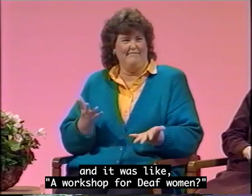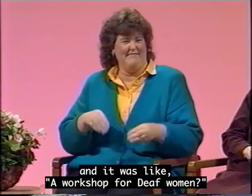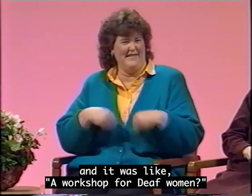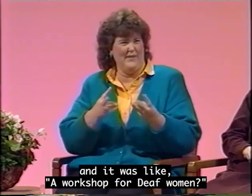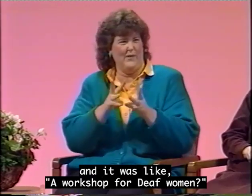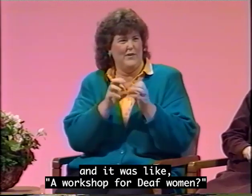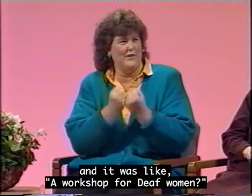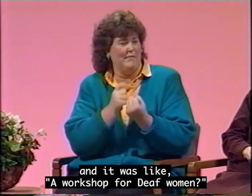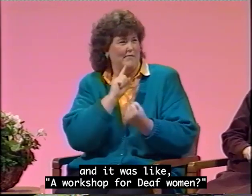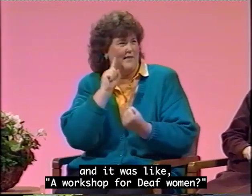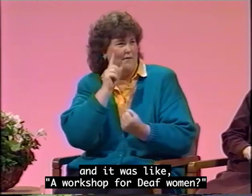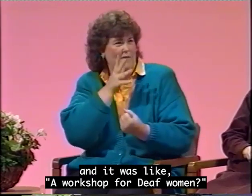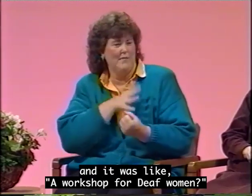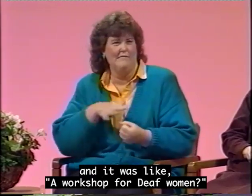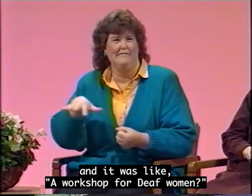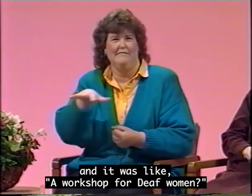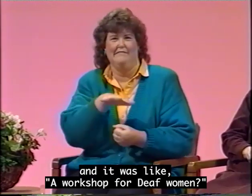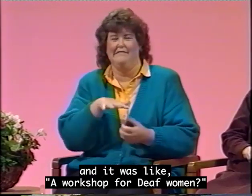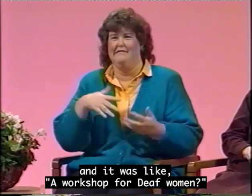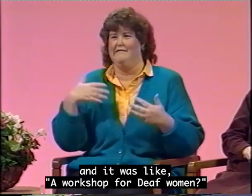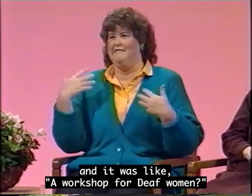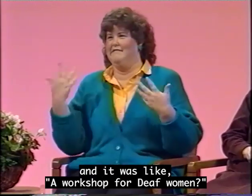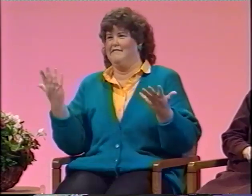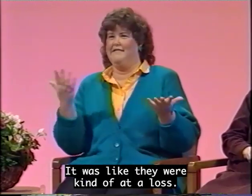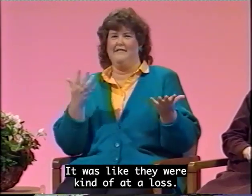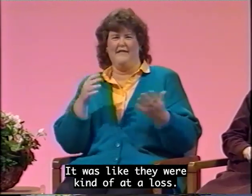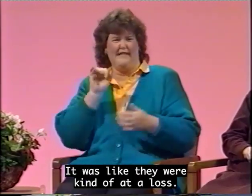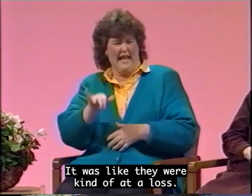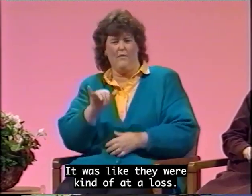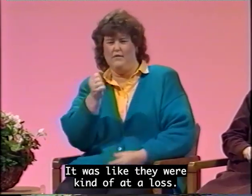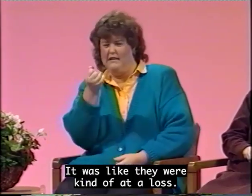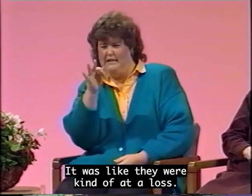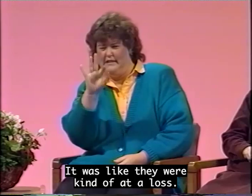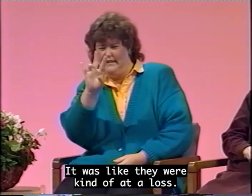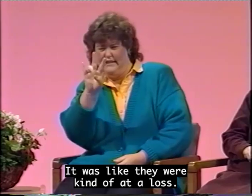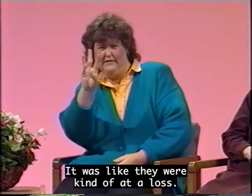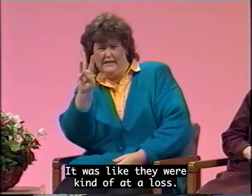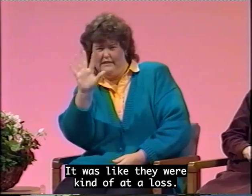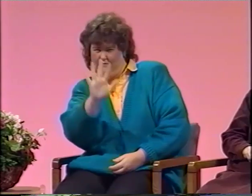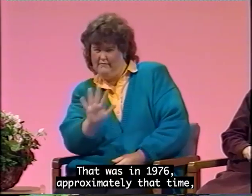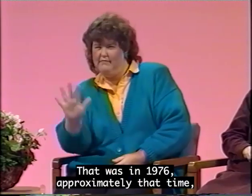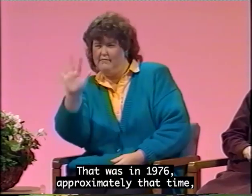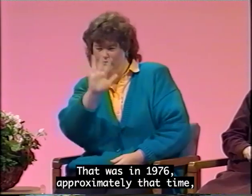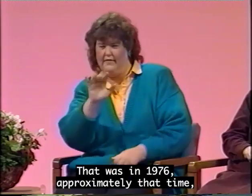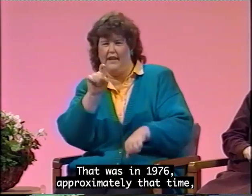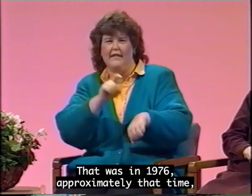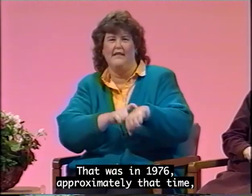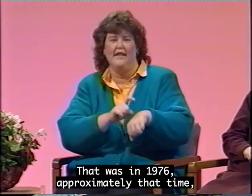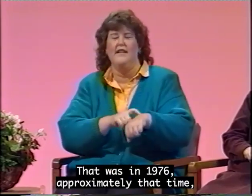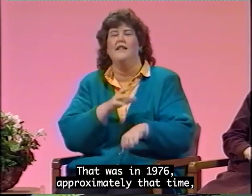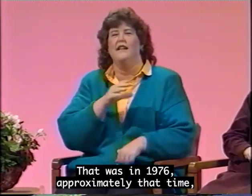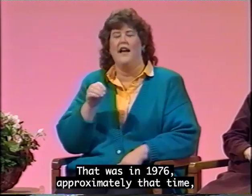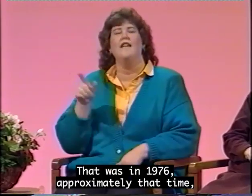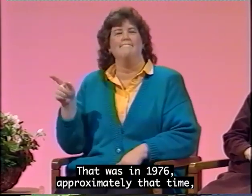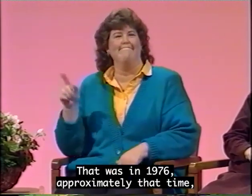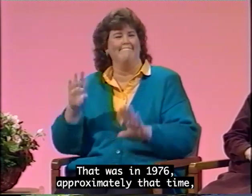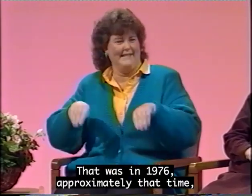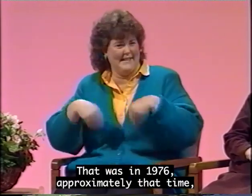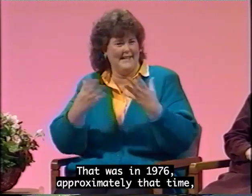was like, a workshop for deaf women? It was like they were kind of at a loss. That was in 1976, approximately that